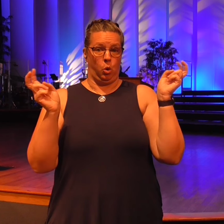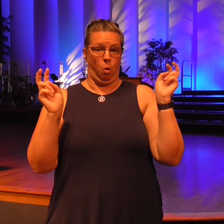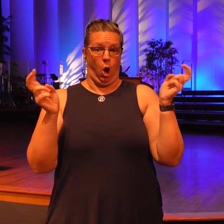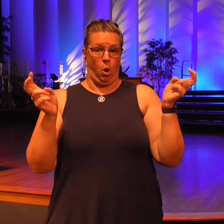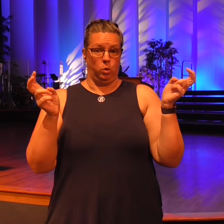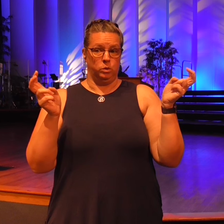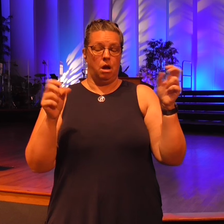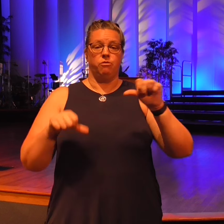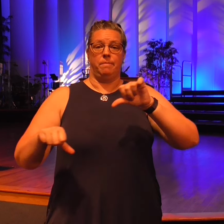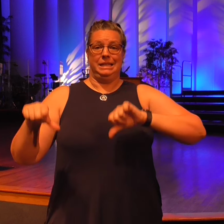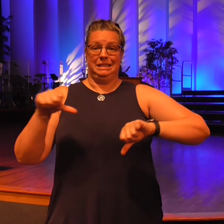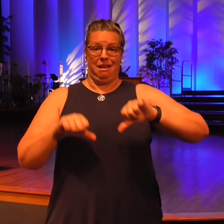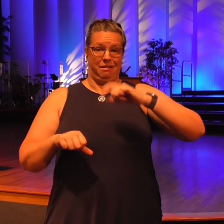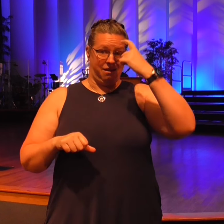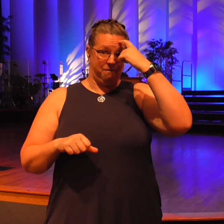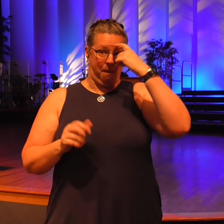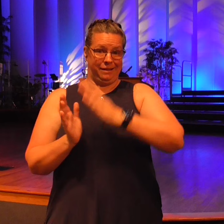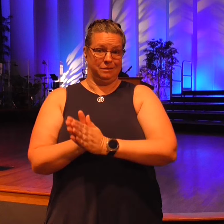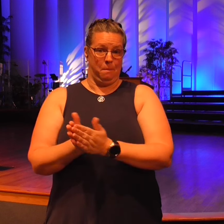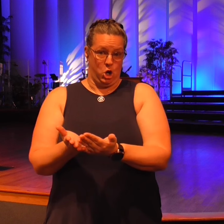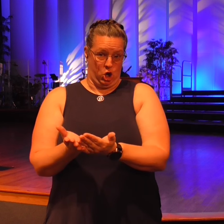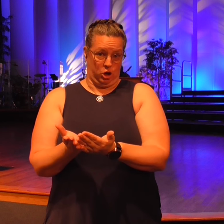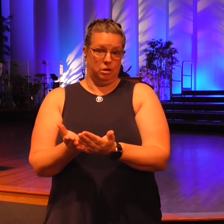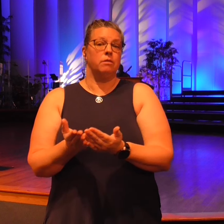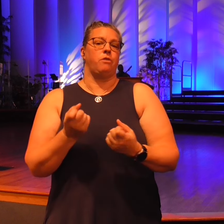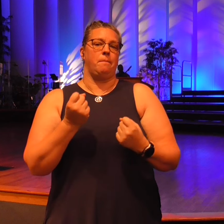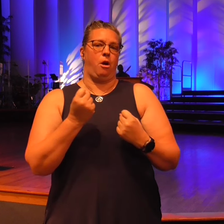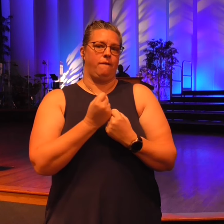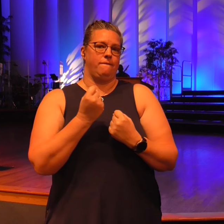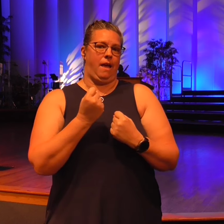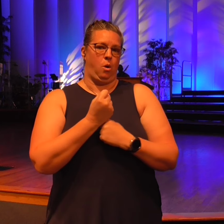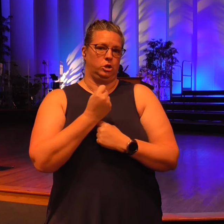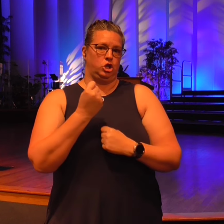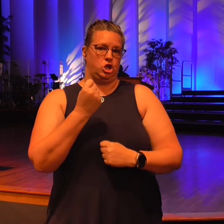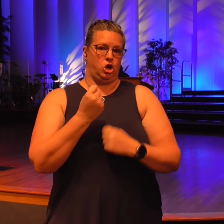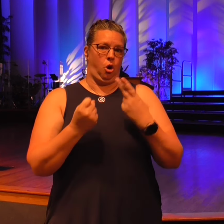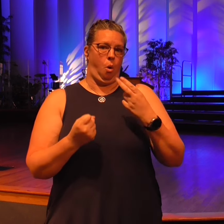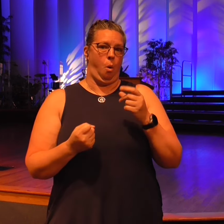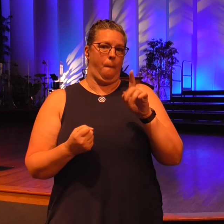from the Science of Mind textbook from our founder, Ernest Holmes.